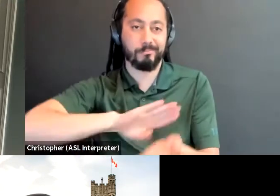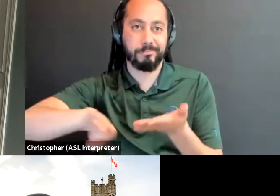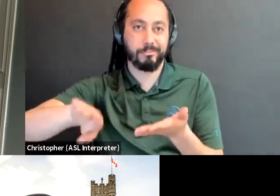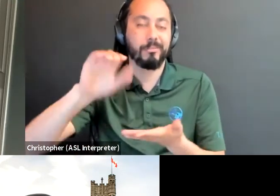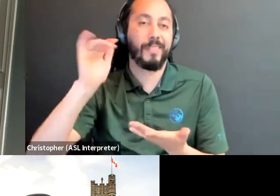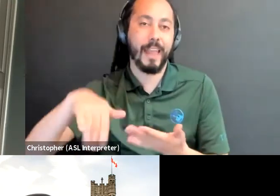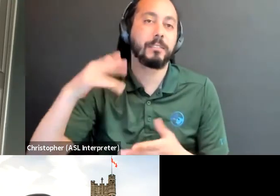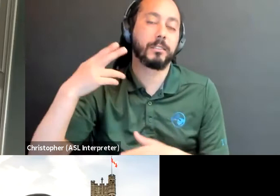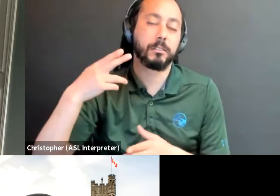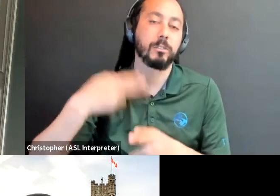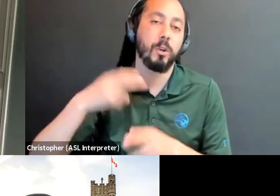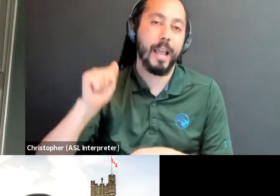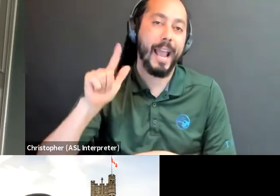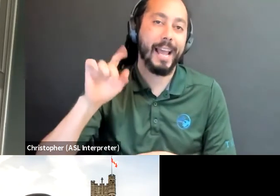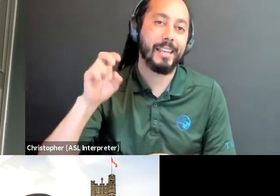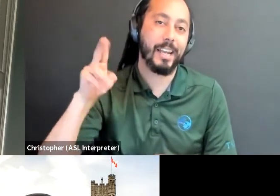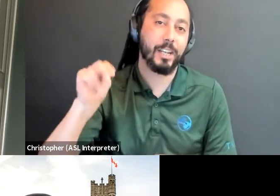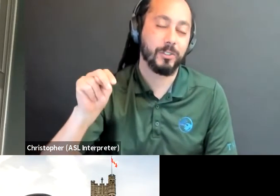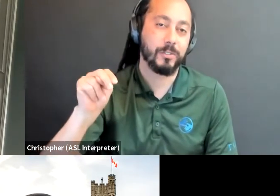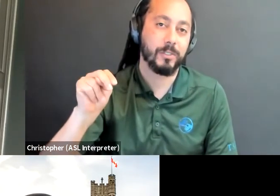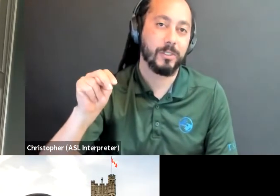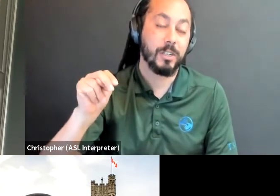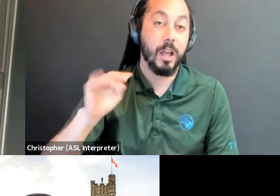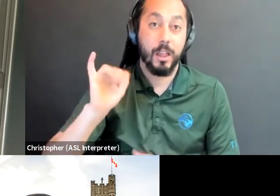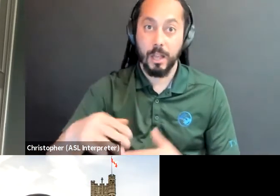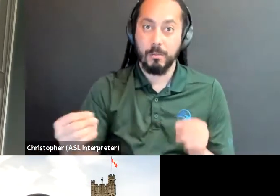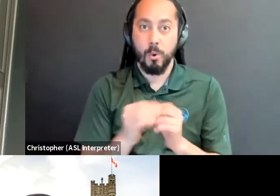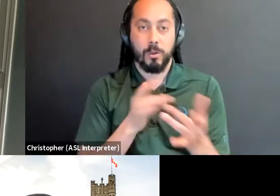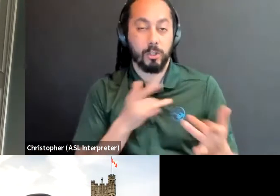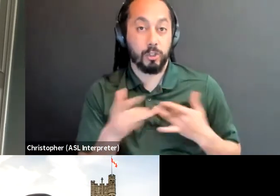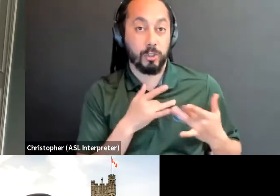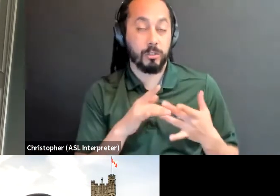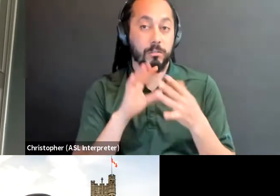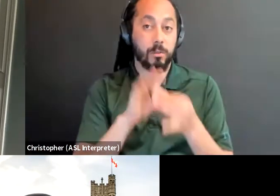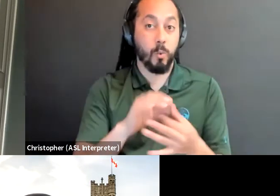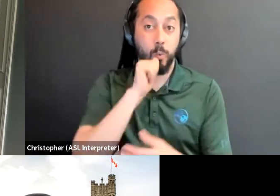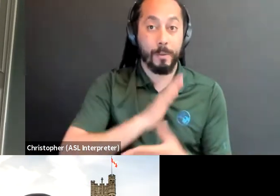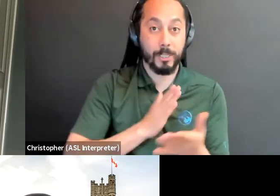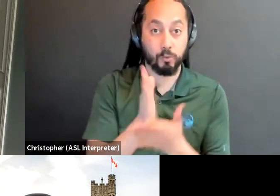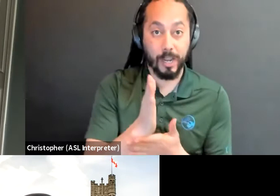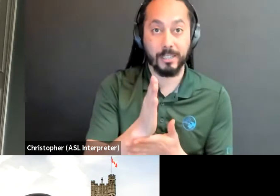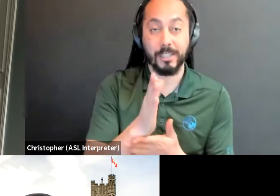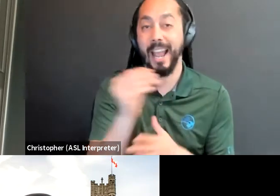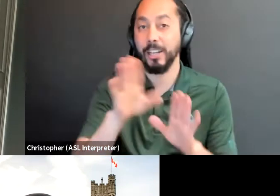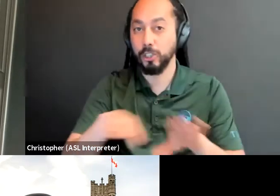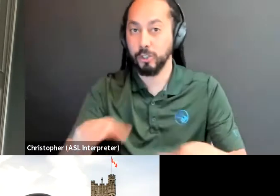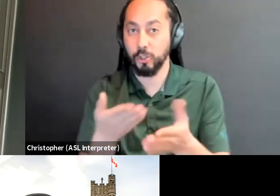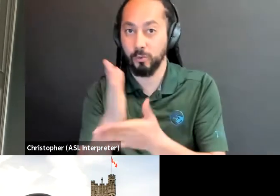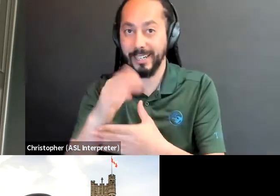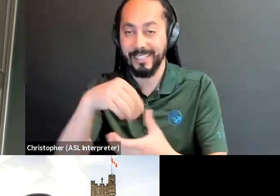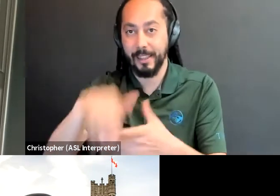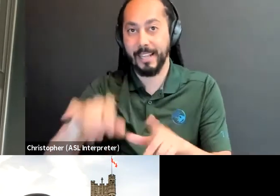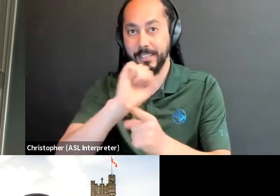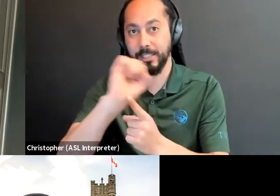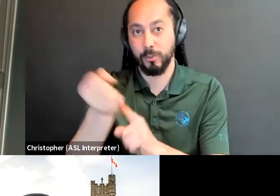mothers, which obviously raised concern regarding both women's rights and children's rights in those circumstances. Thank